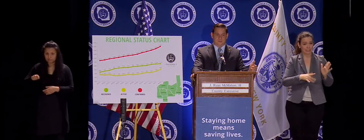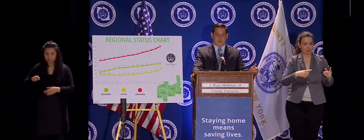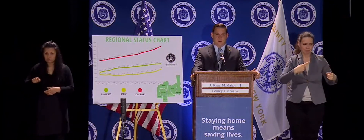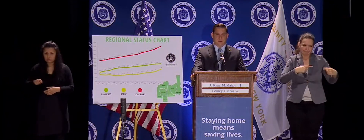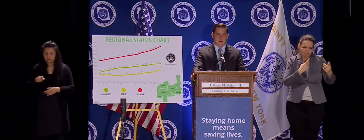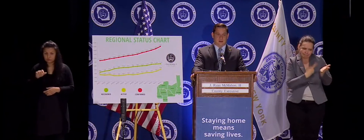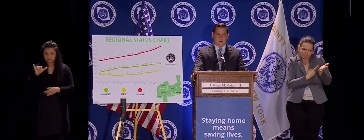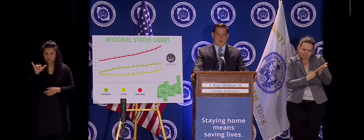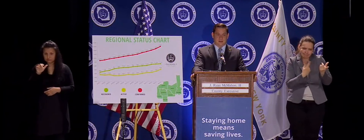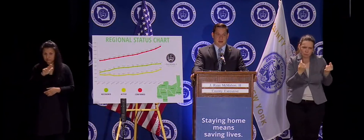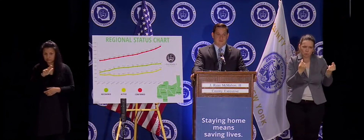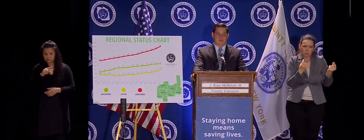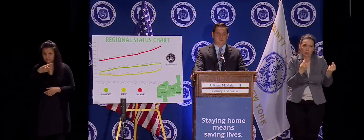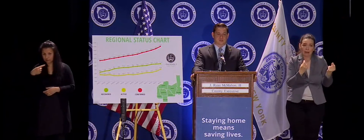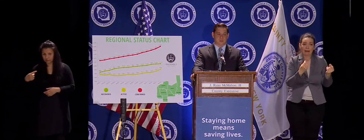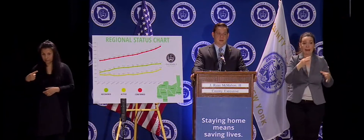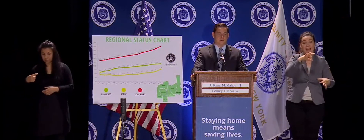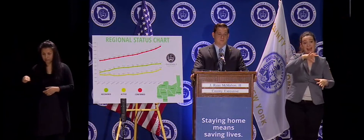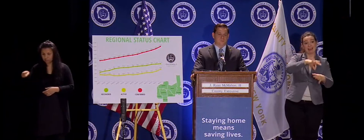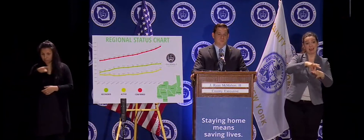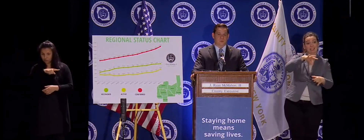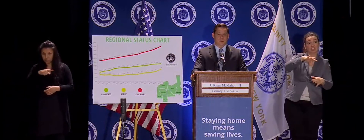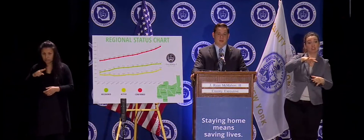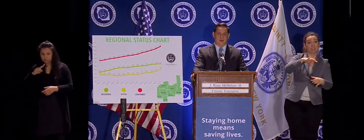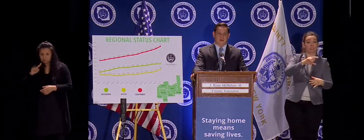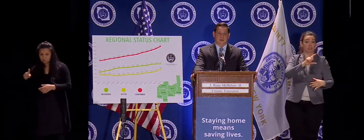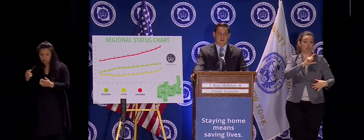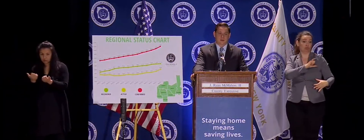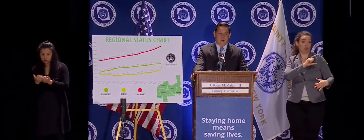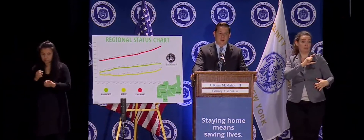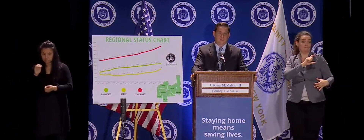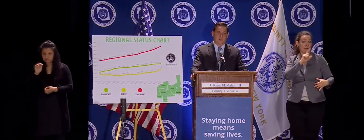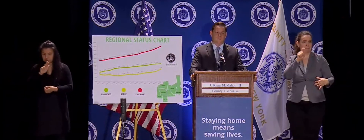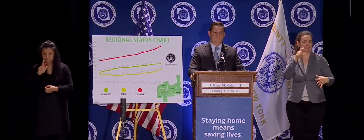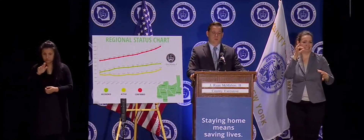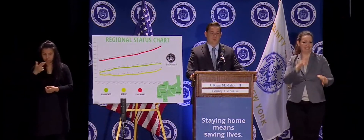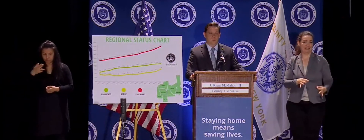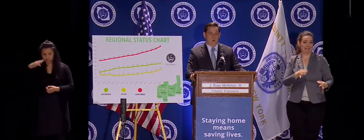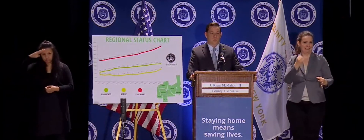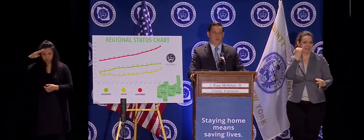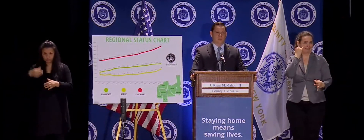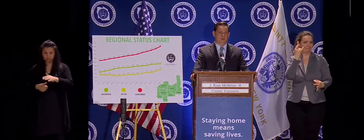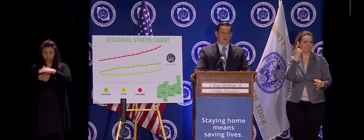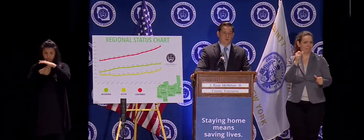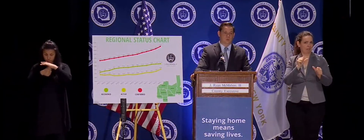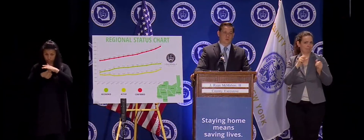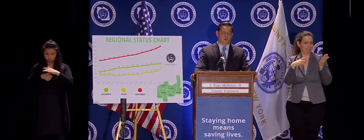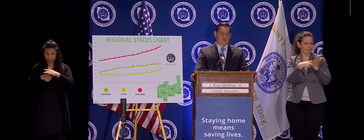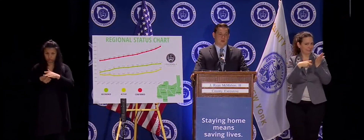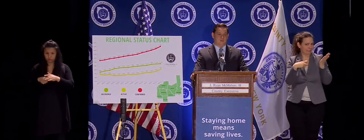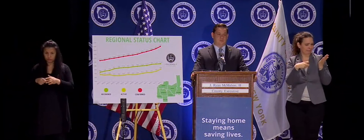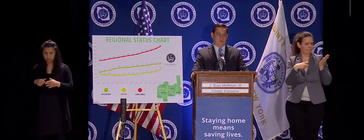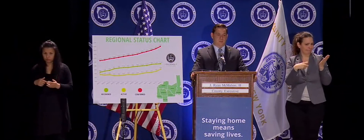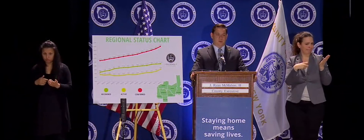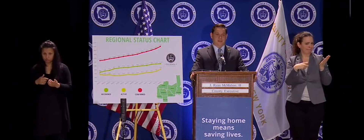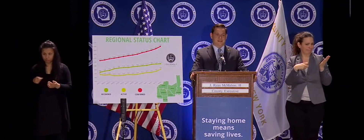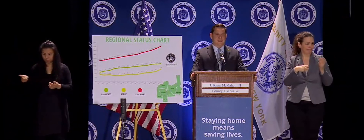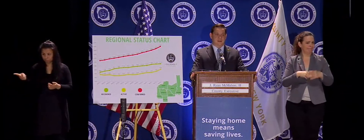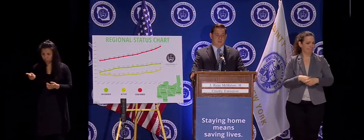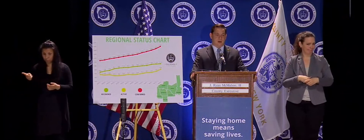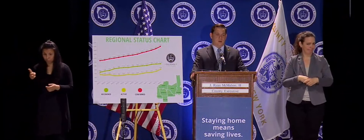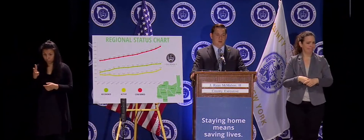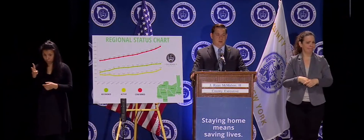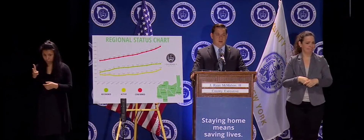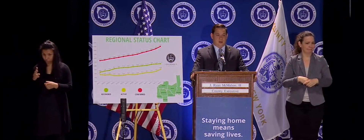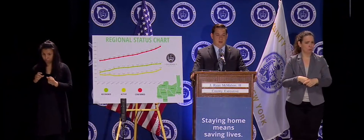sheriff. They have decisions to make, and what we have been pretty